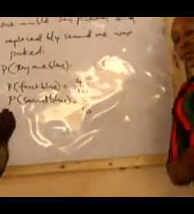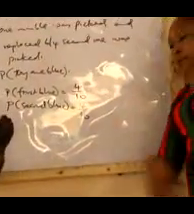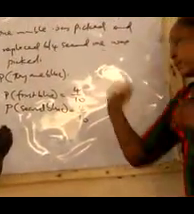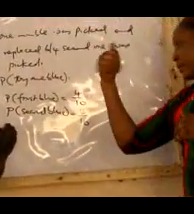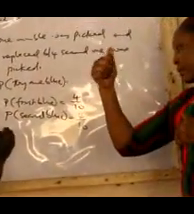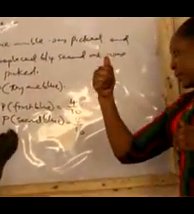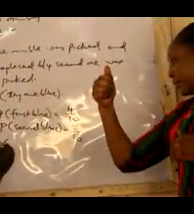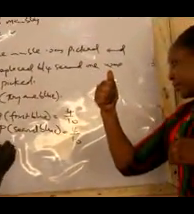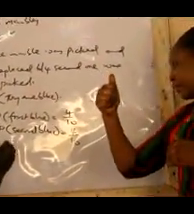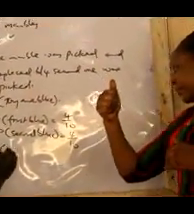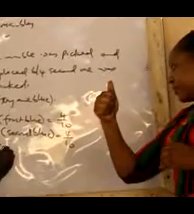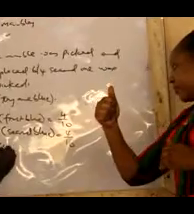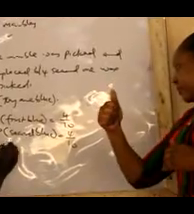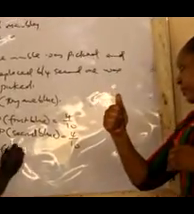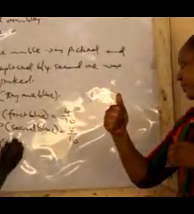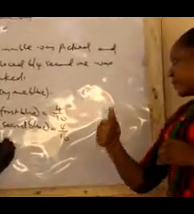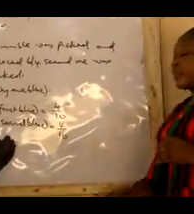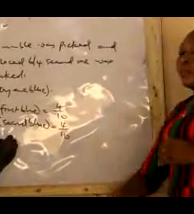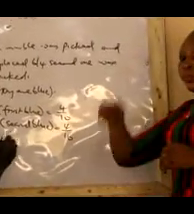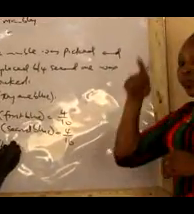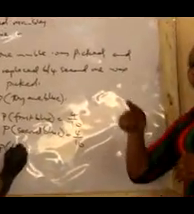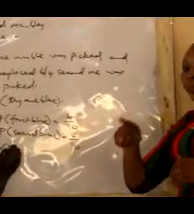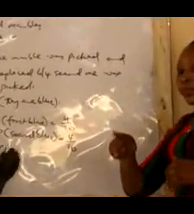10. Then P, both